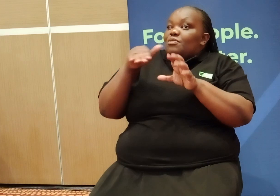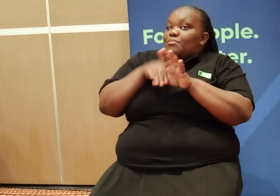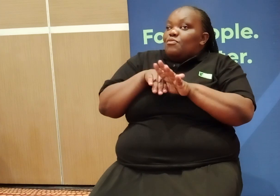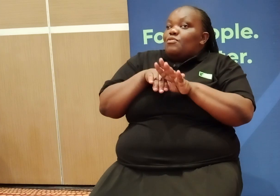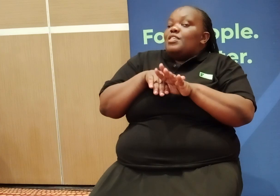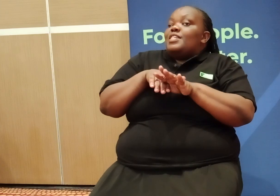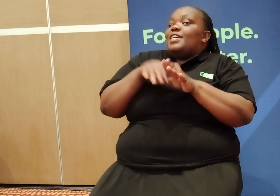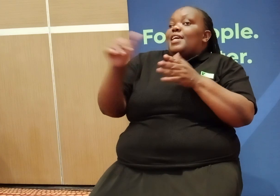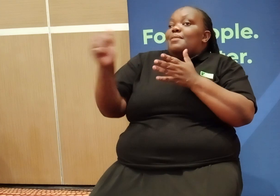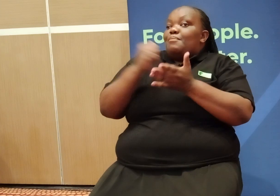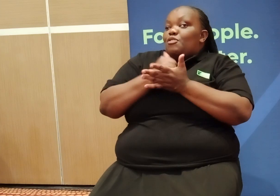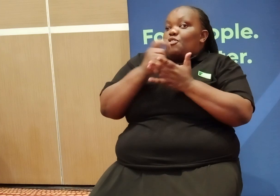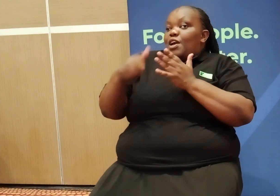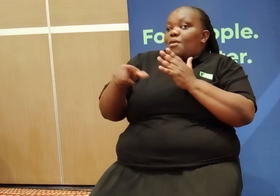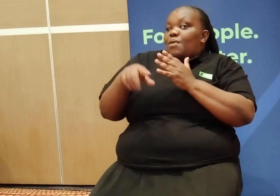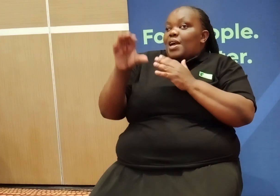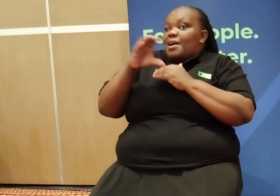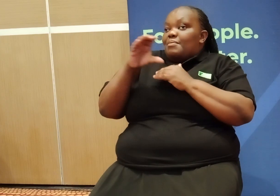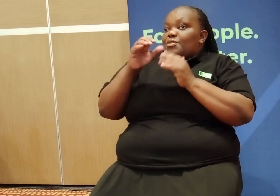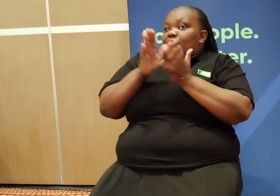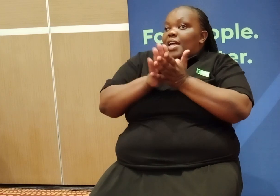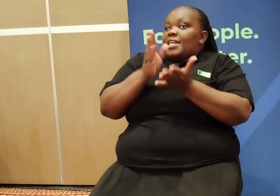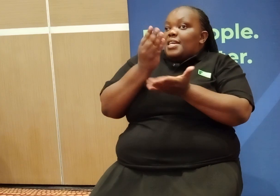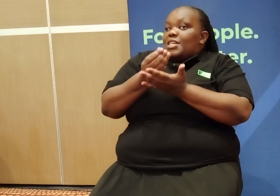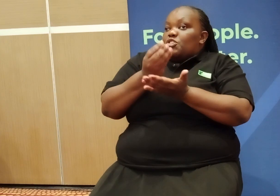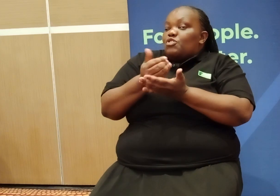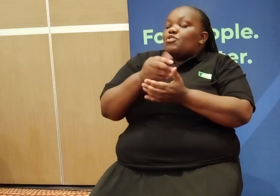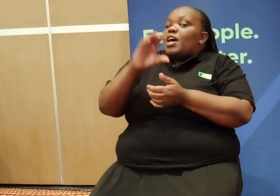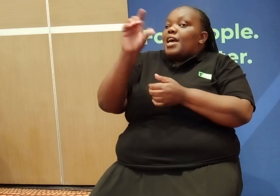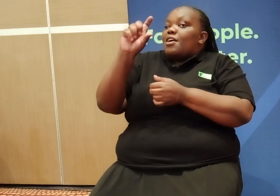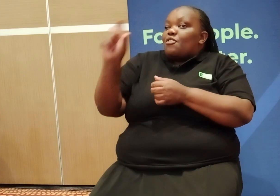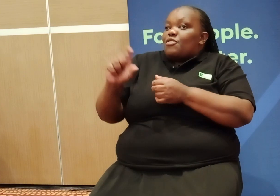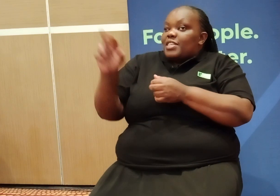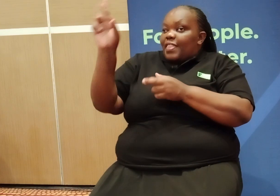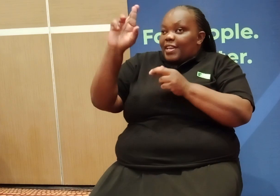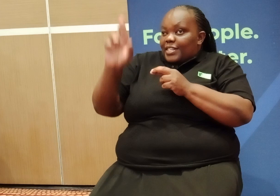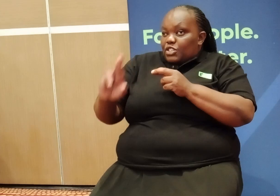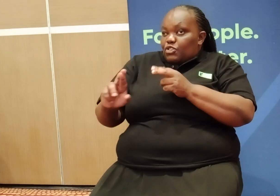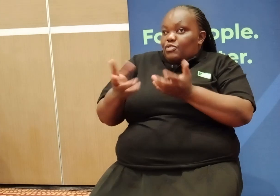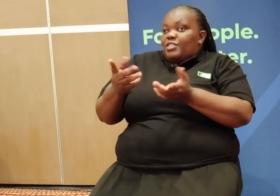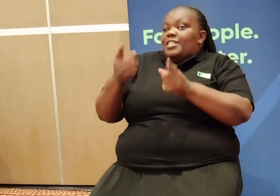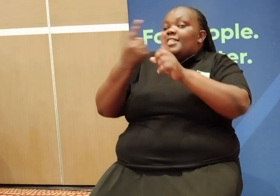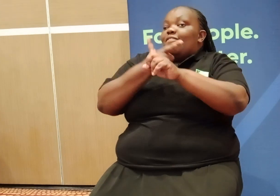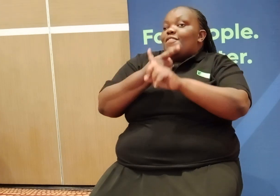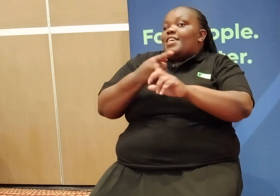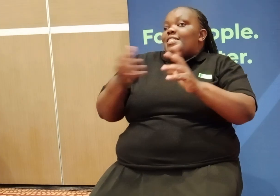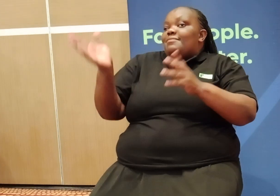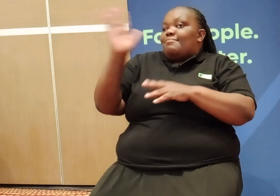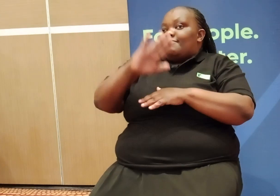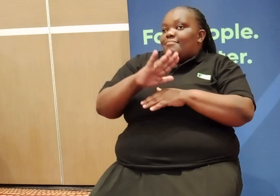deploy our capital and resources across the region to ensure superior returns from our